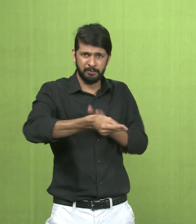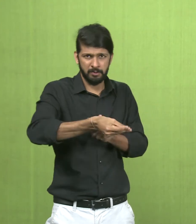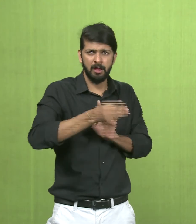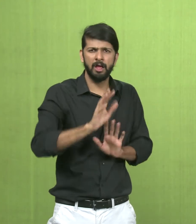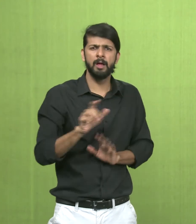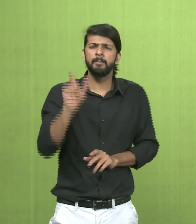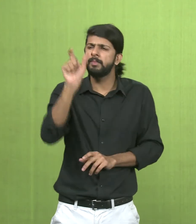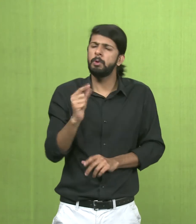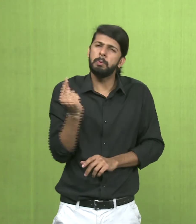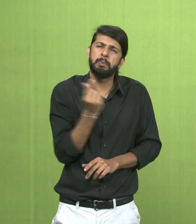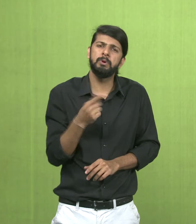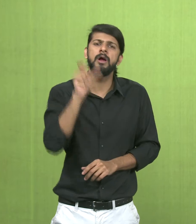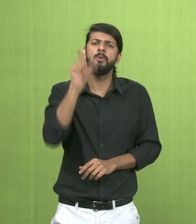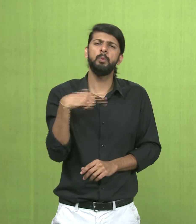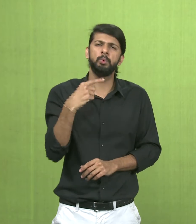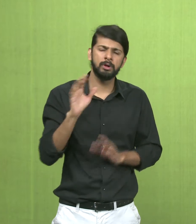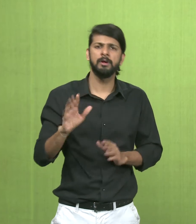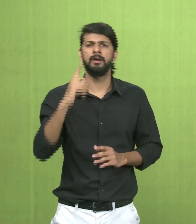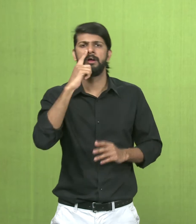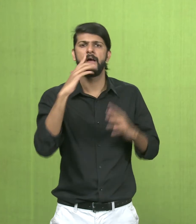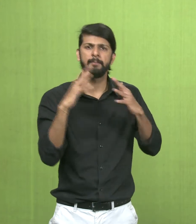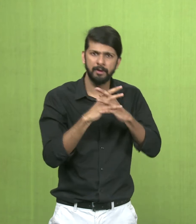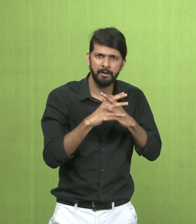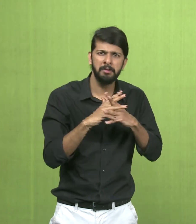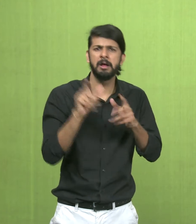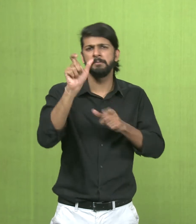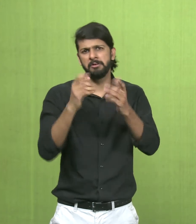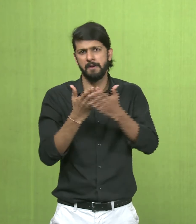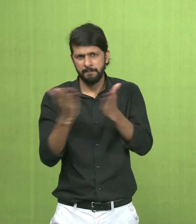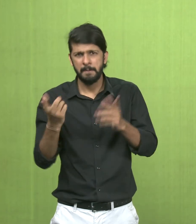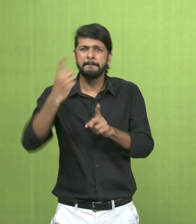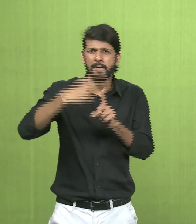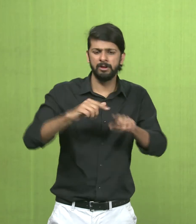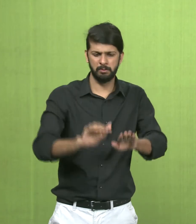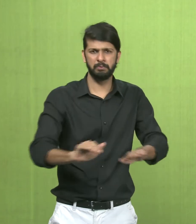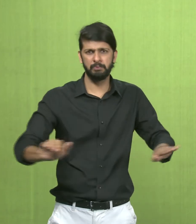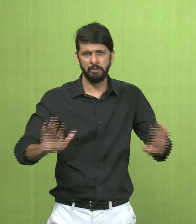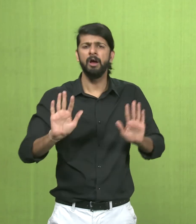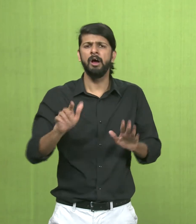More information. This is generally practiced by women and children.